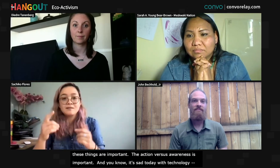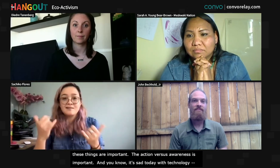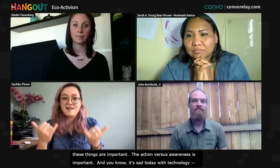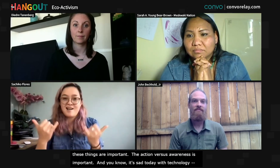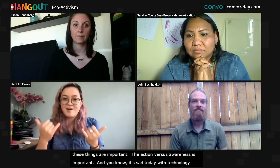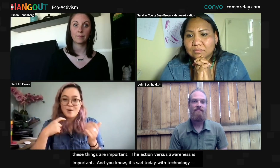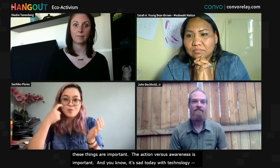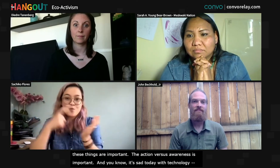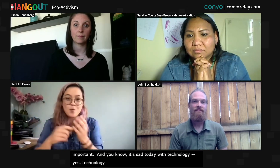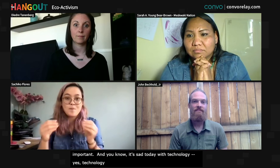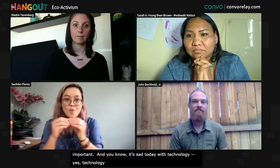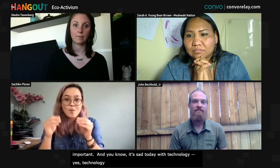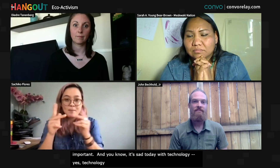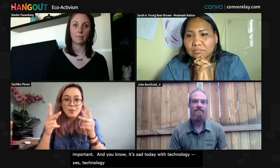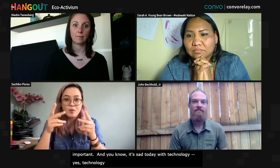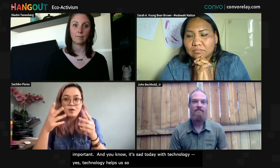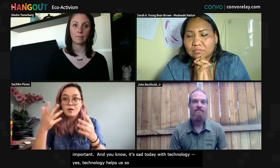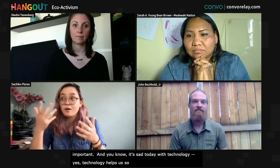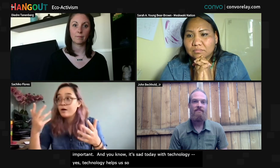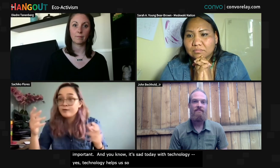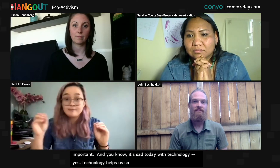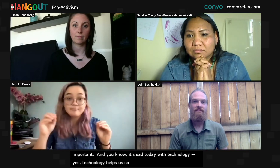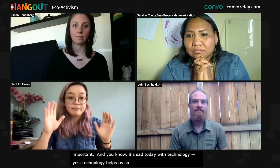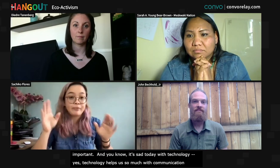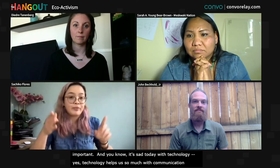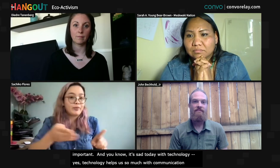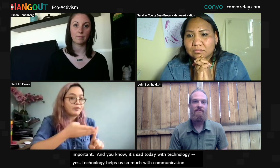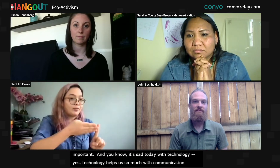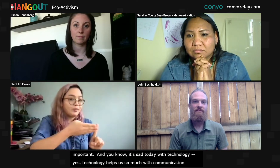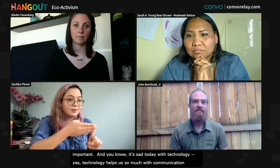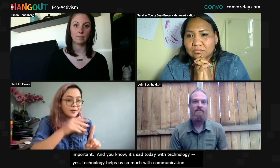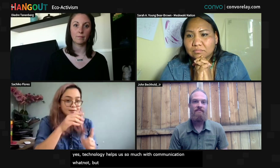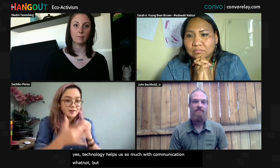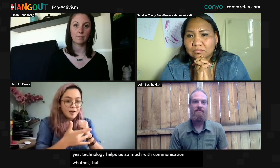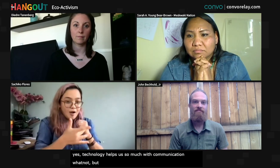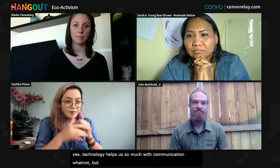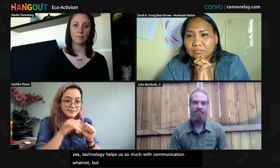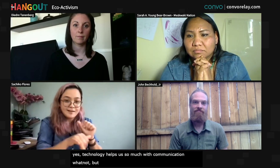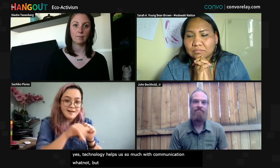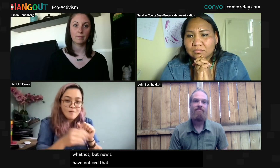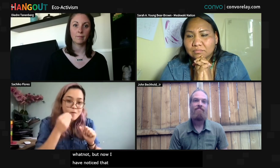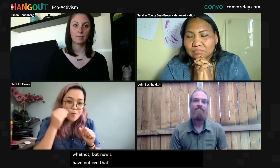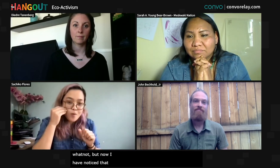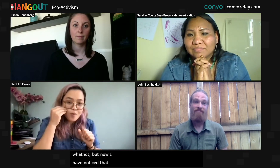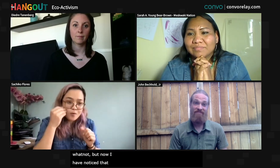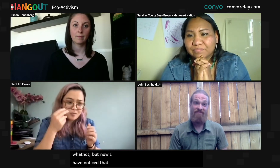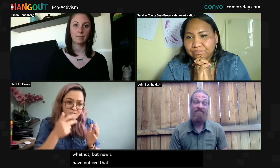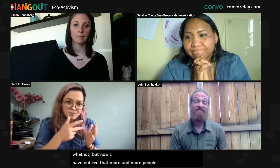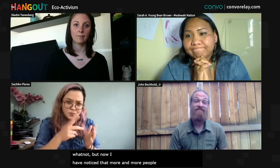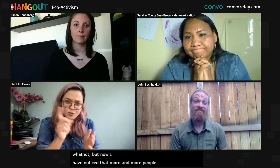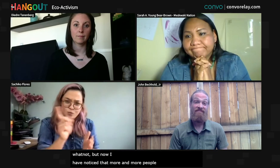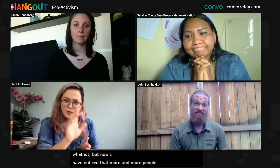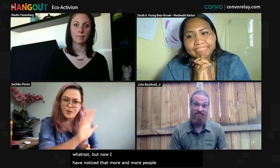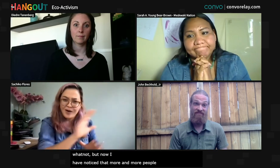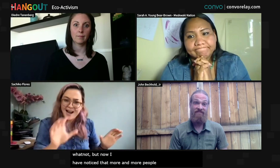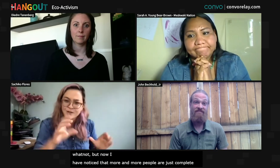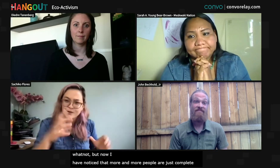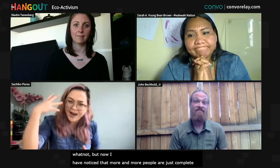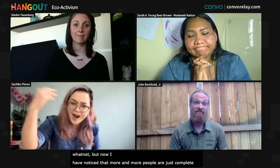communication and whatnot. But now I've noticed that more and more people are just completely obsessed with their technology and it's always on